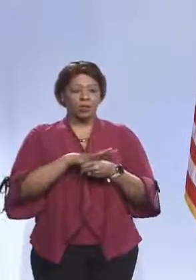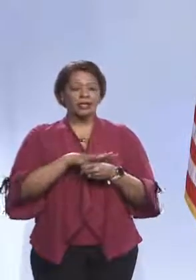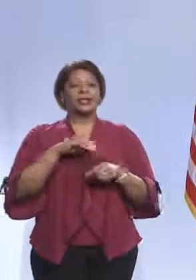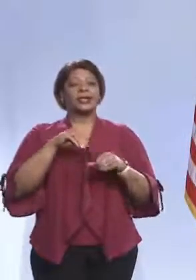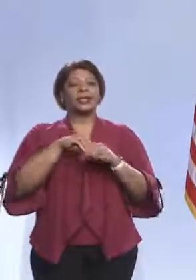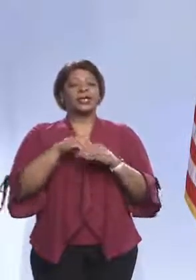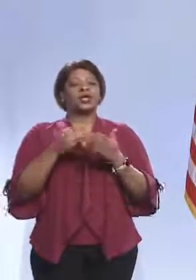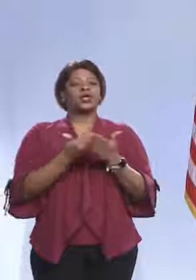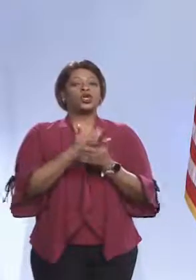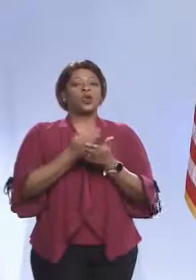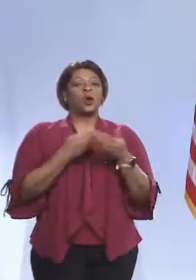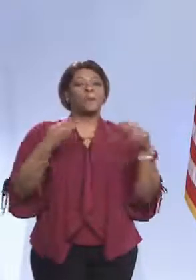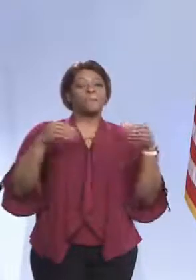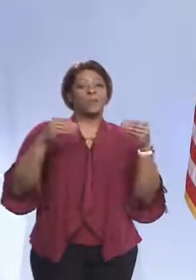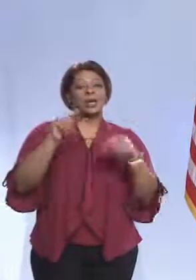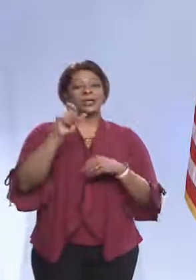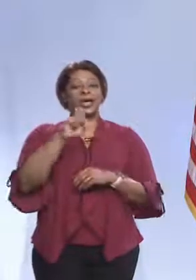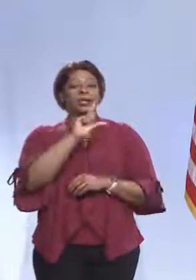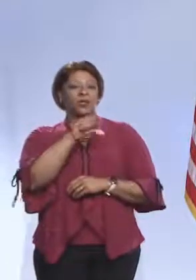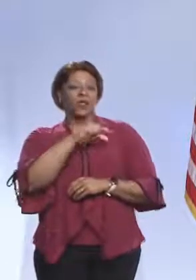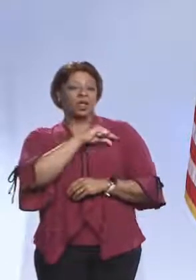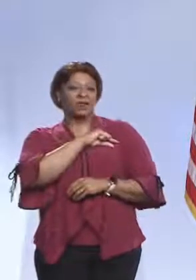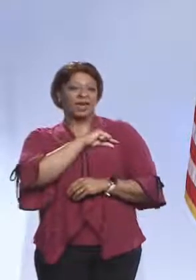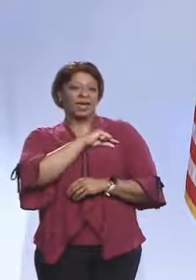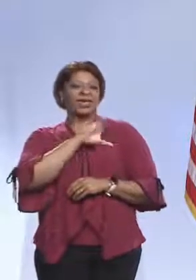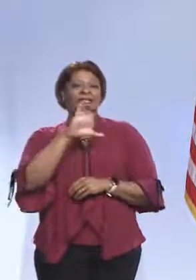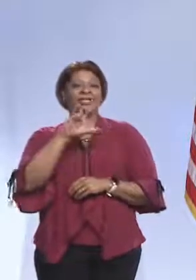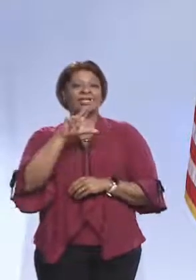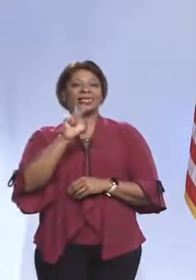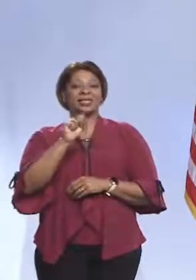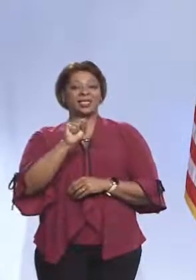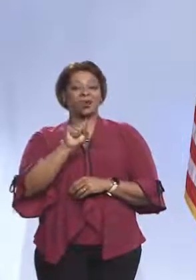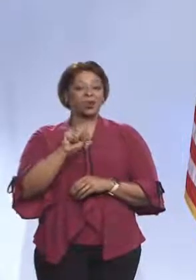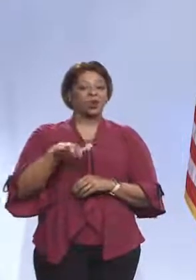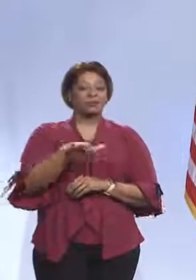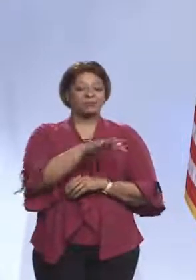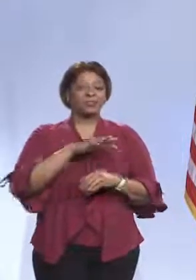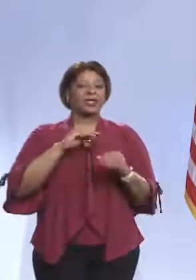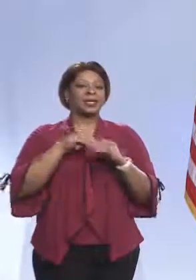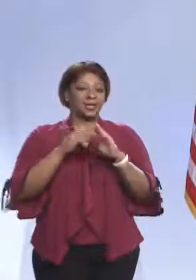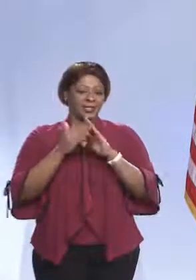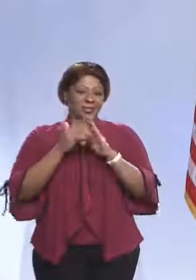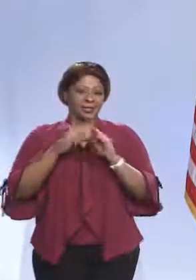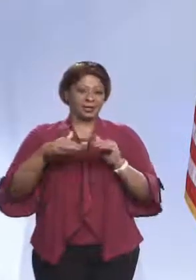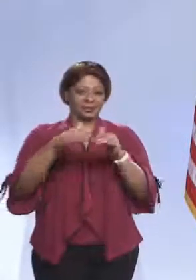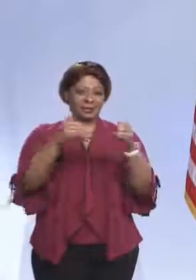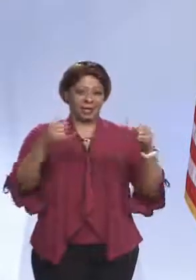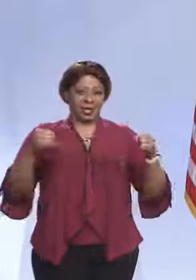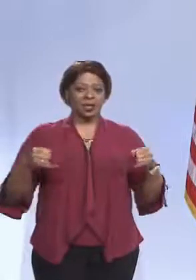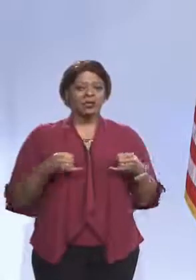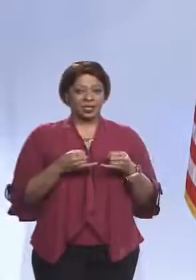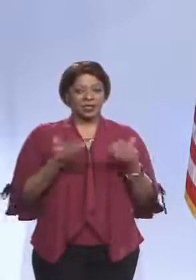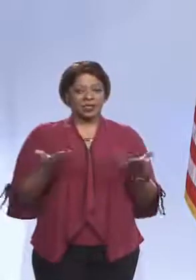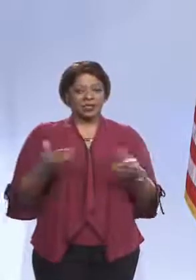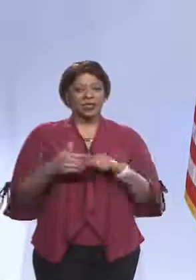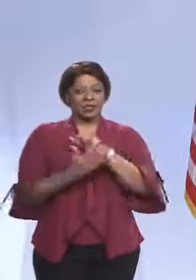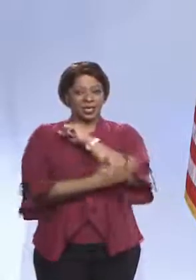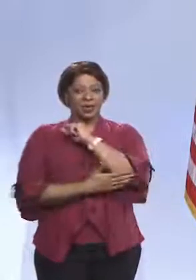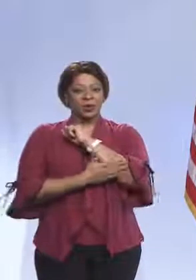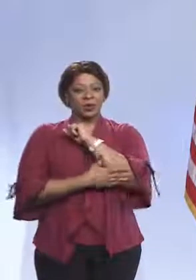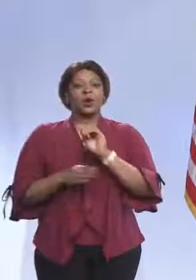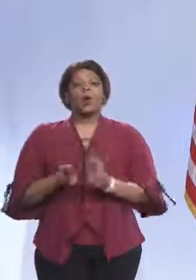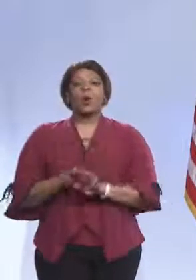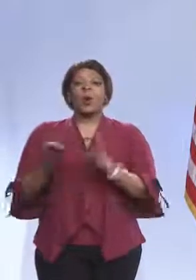new market tax credit qualified census tracts in the city, or in the county really, have been